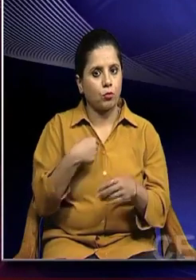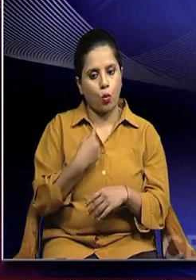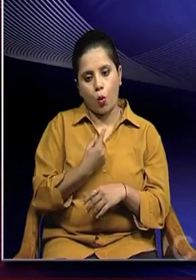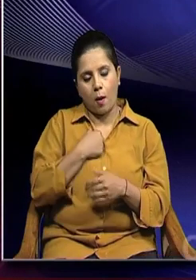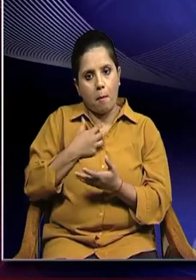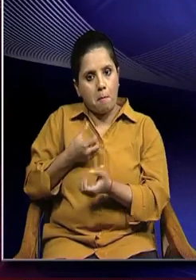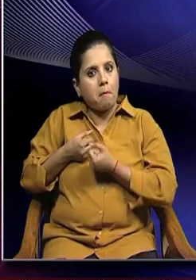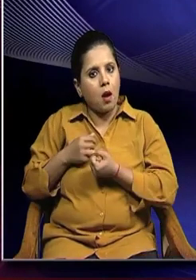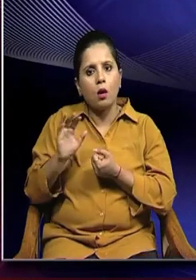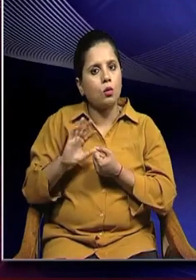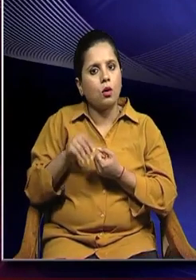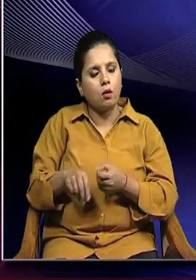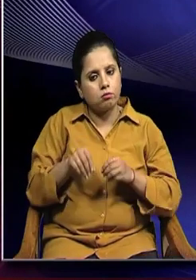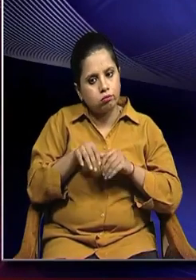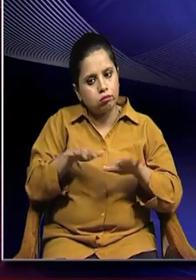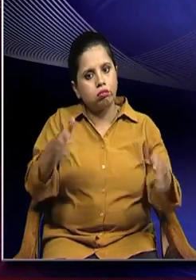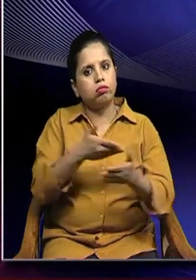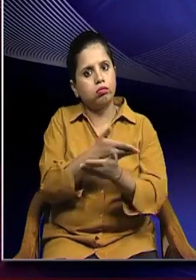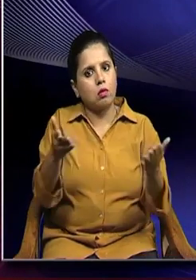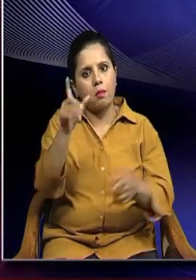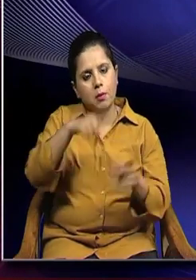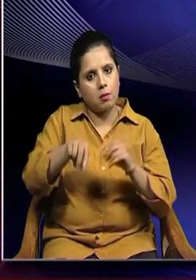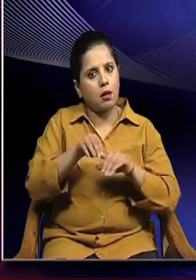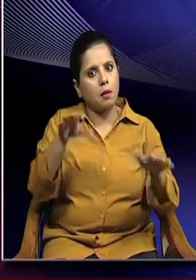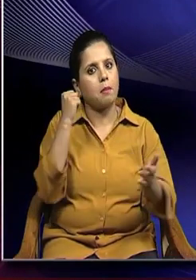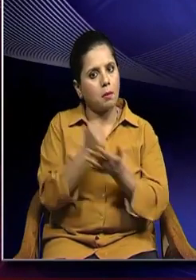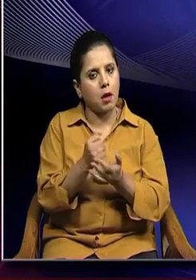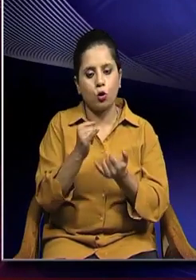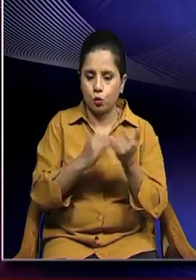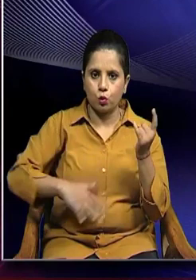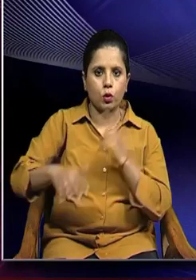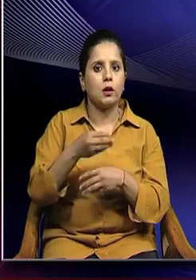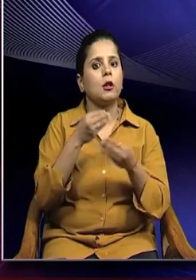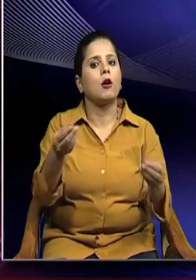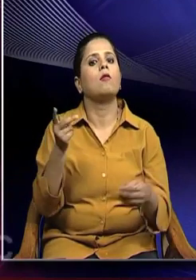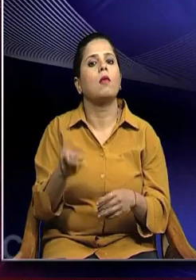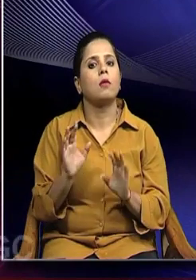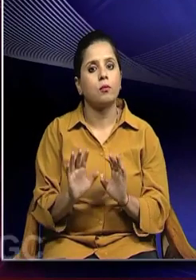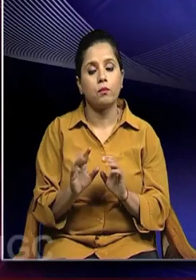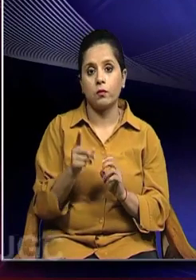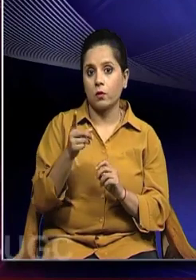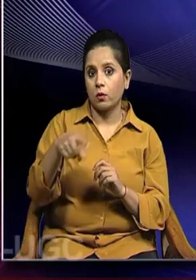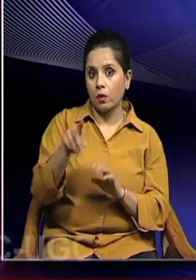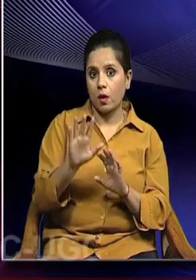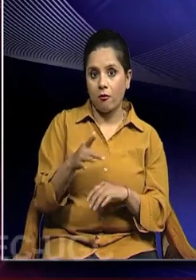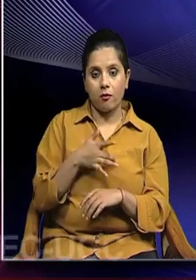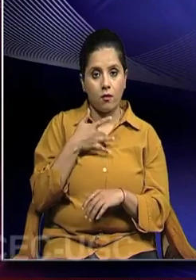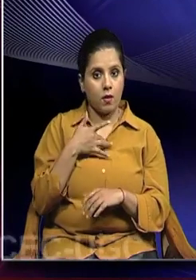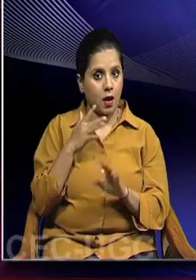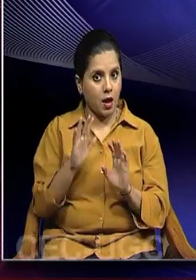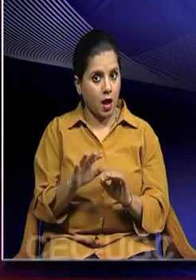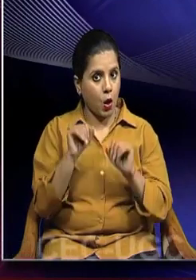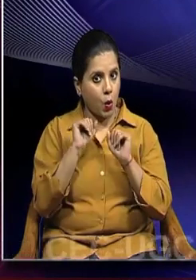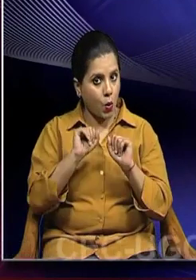need to spread among people at large or society at large. So, you are having that feeling